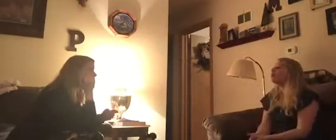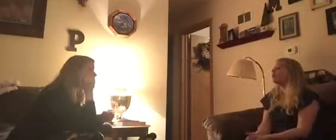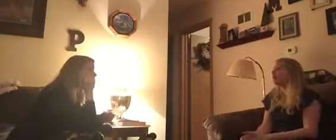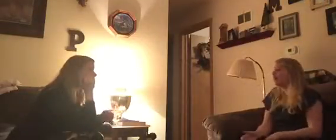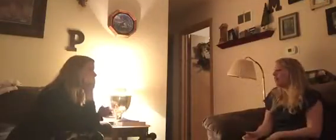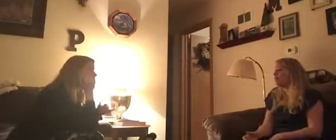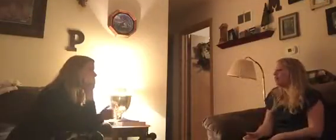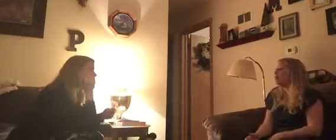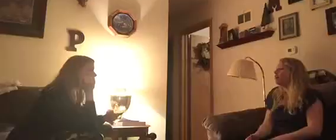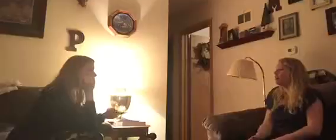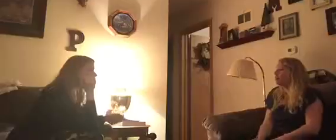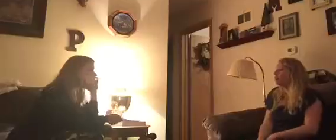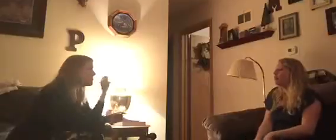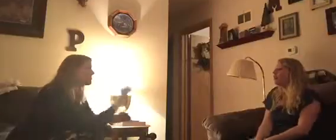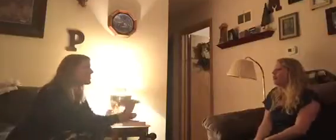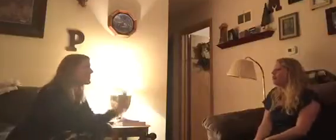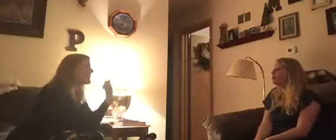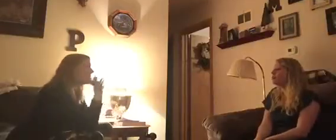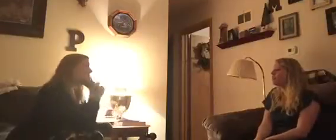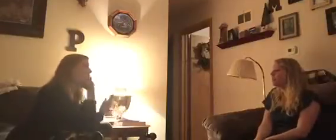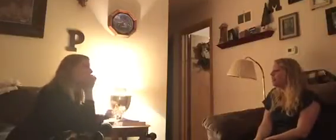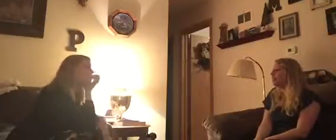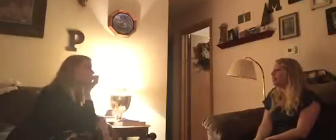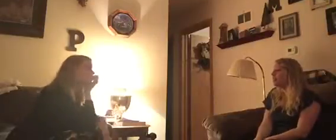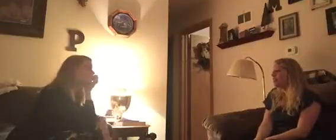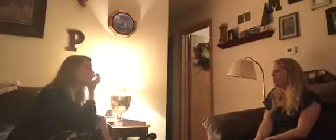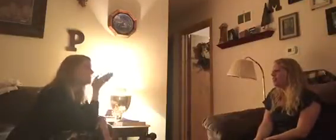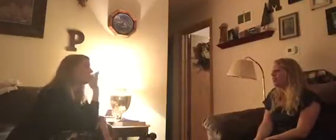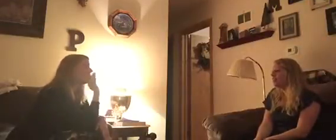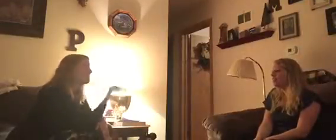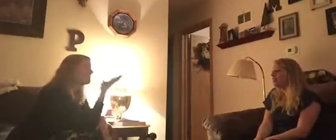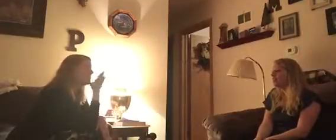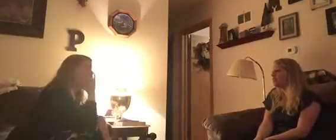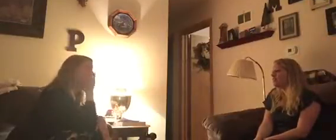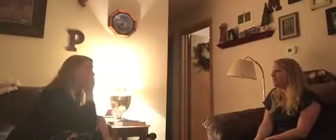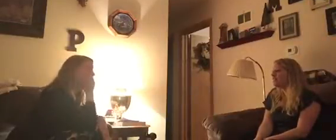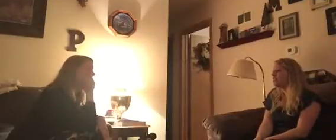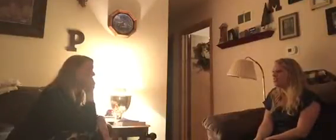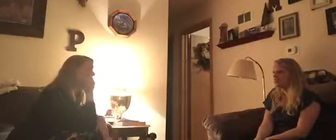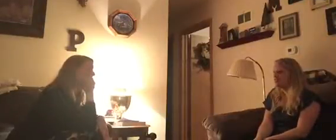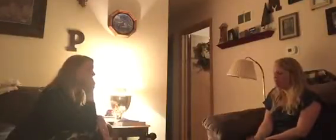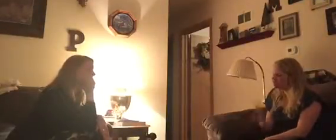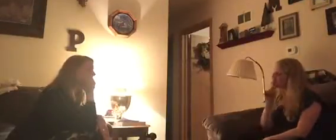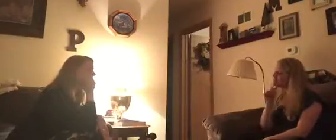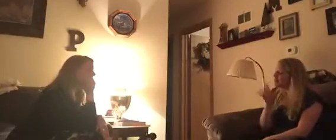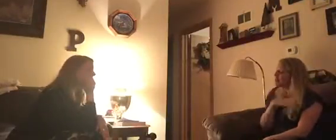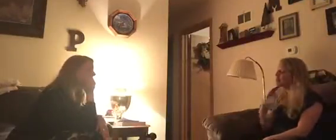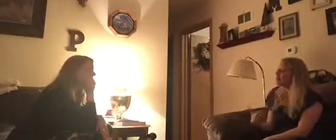Okay, got that. Yeah. Okay, that makes sense. That's very clear. Thank you so much. Sure, you're welcome. How do you